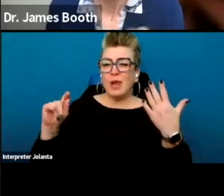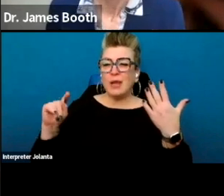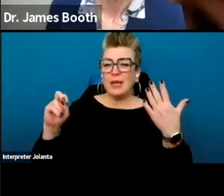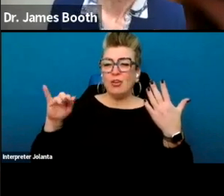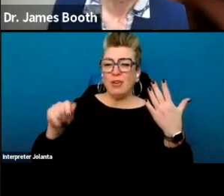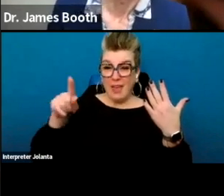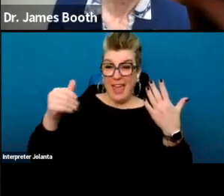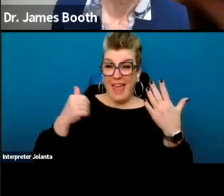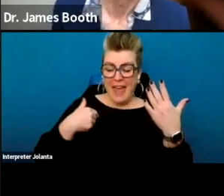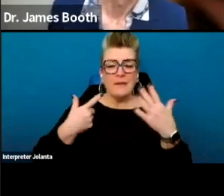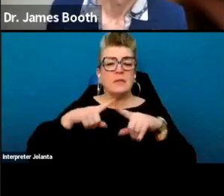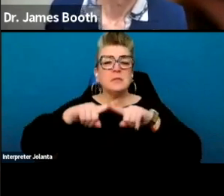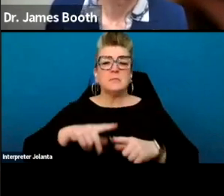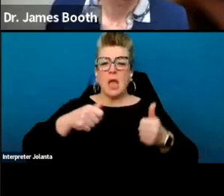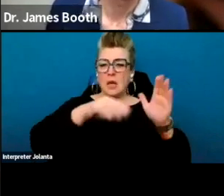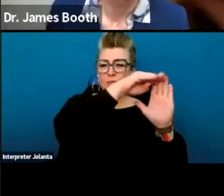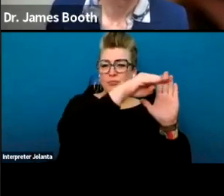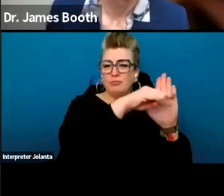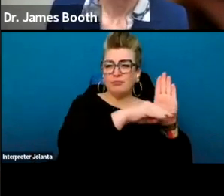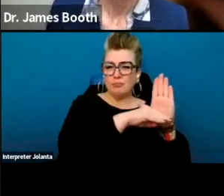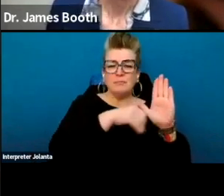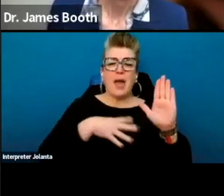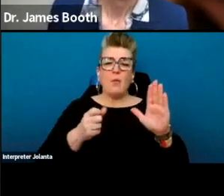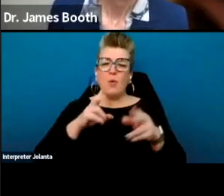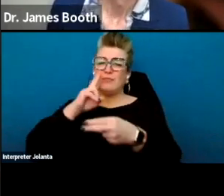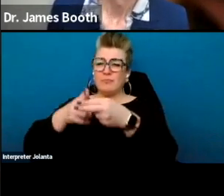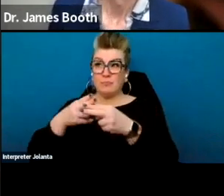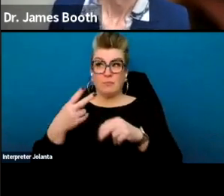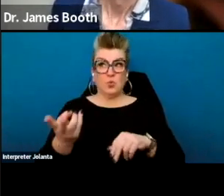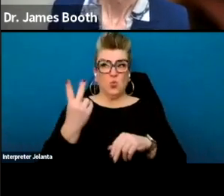Let's pay attention to just the first two here.